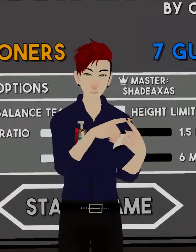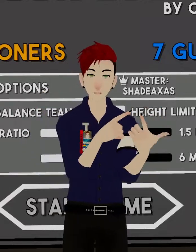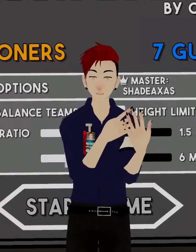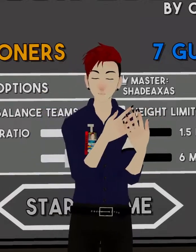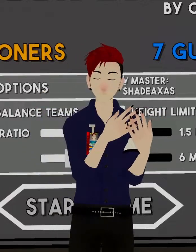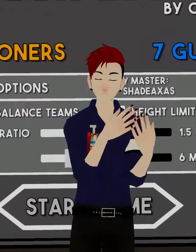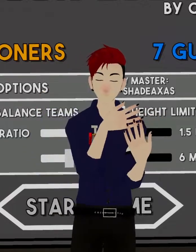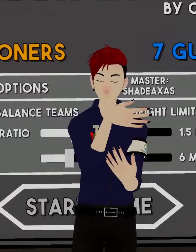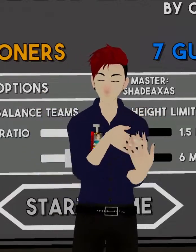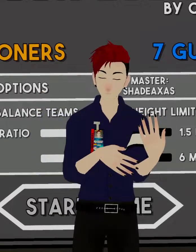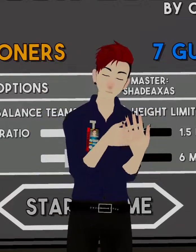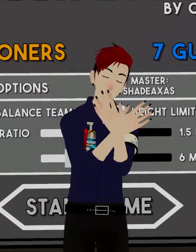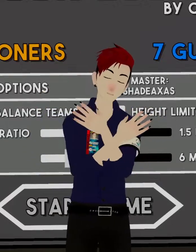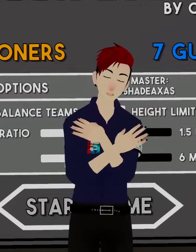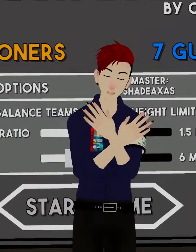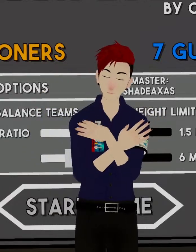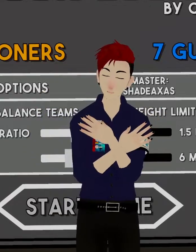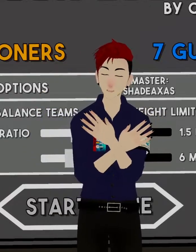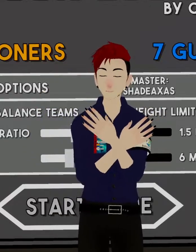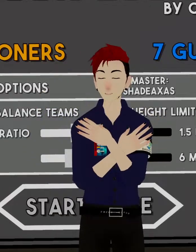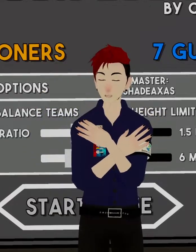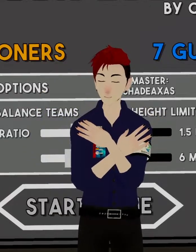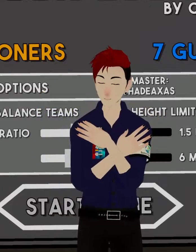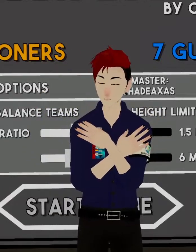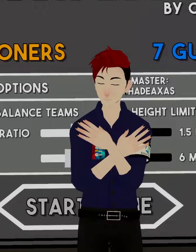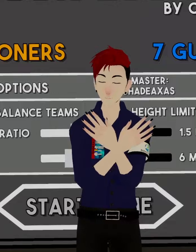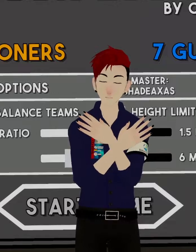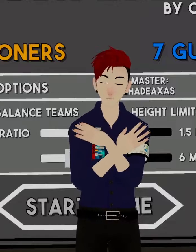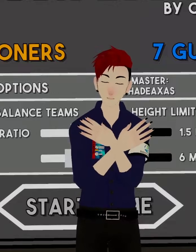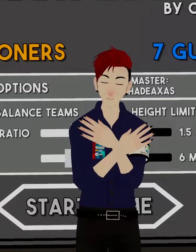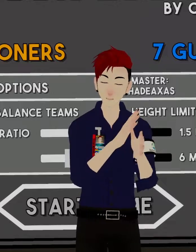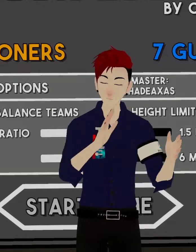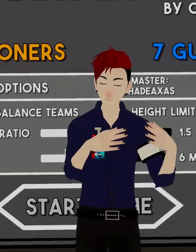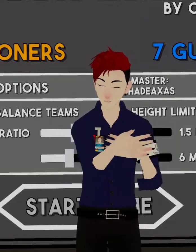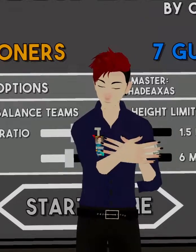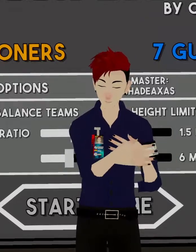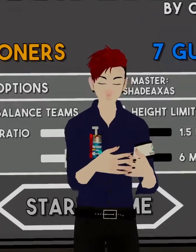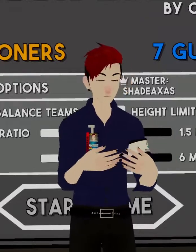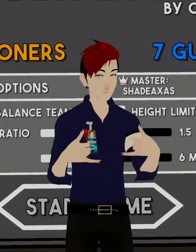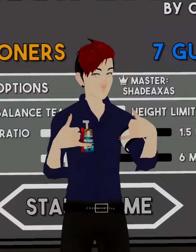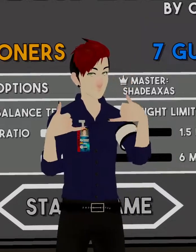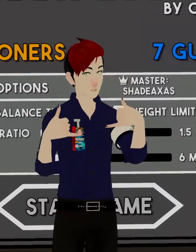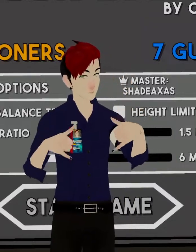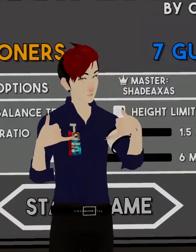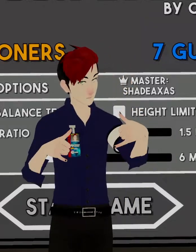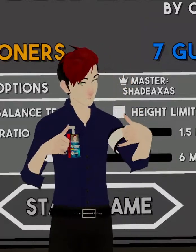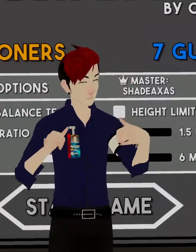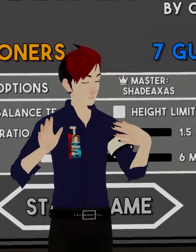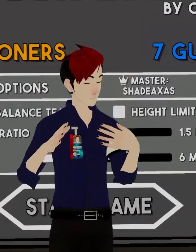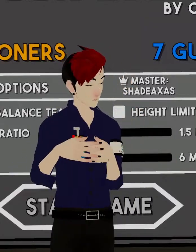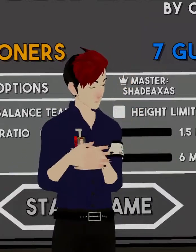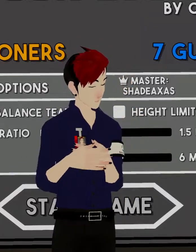be the like rec, like rest rec room. Could be the play